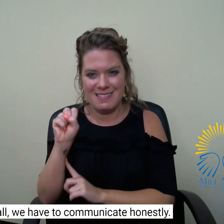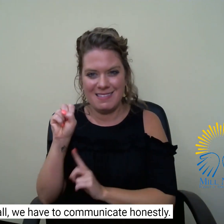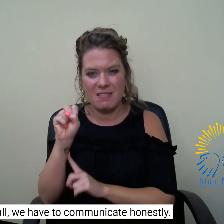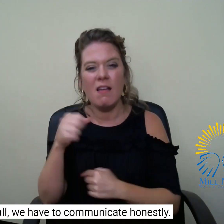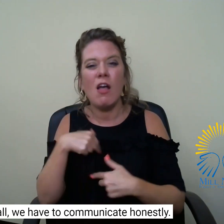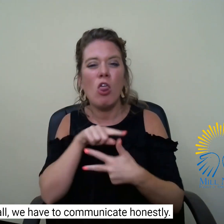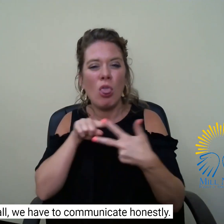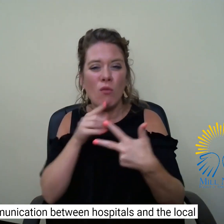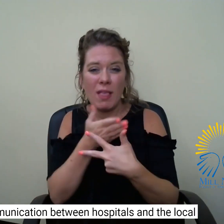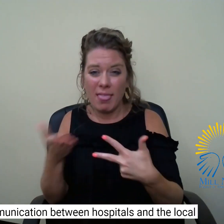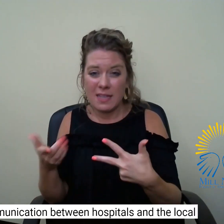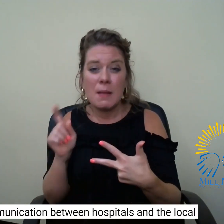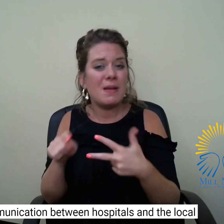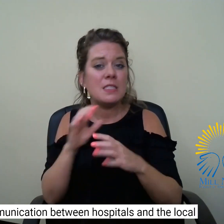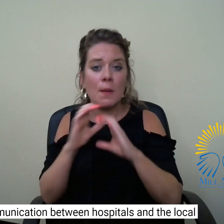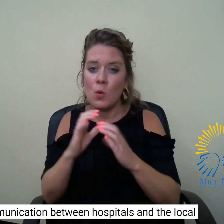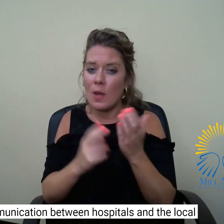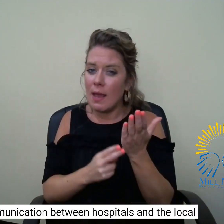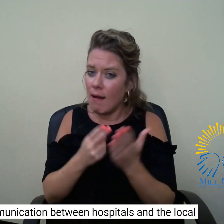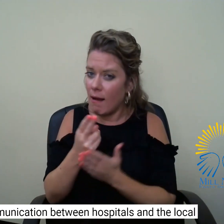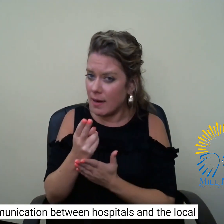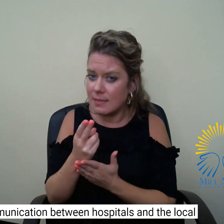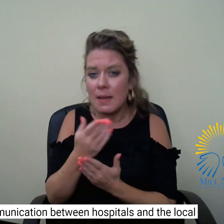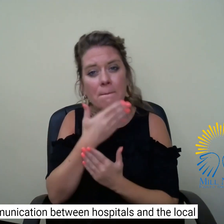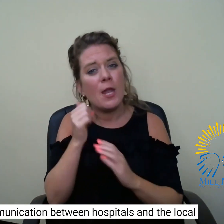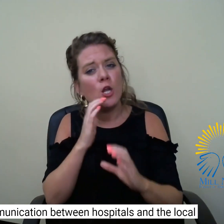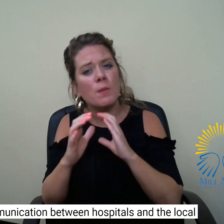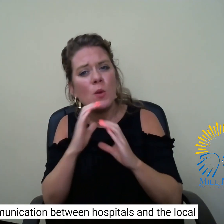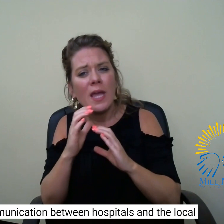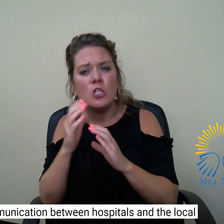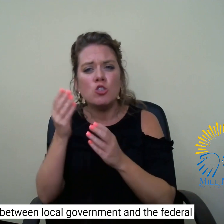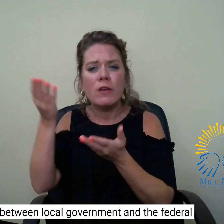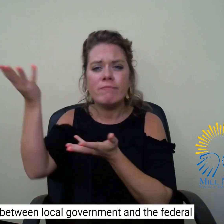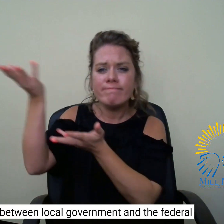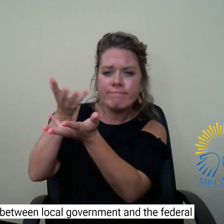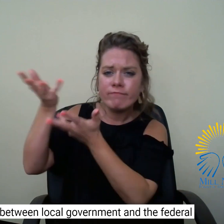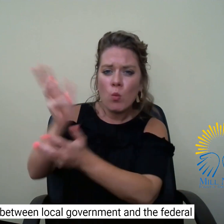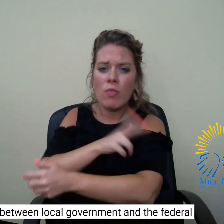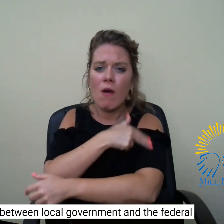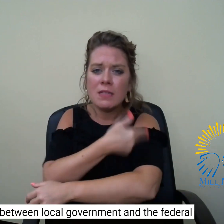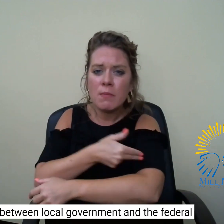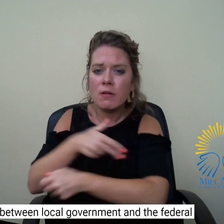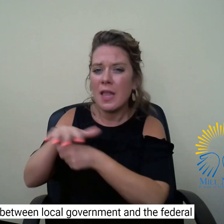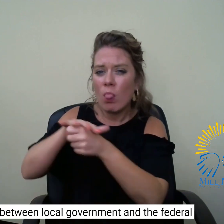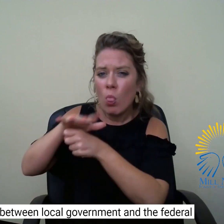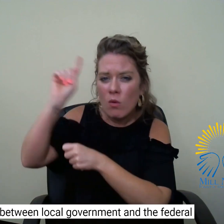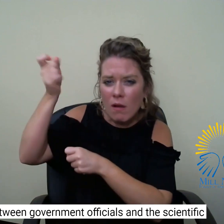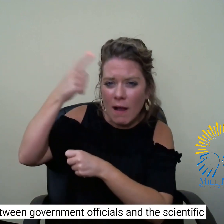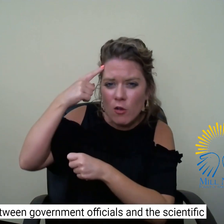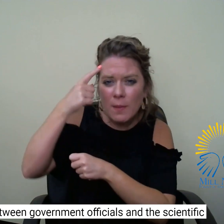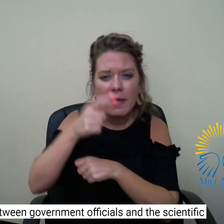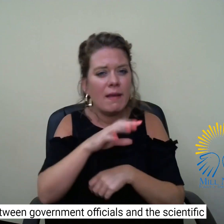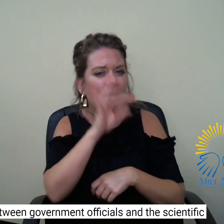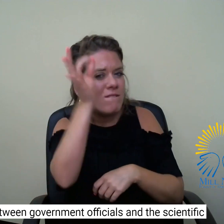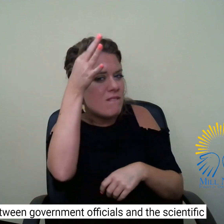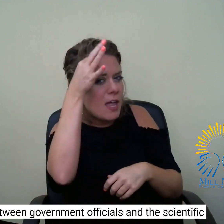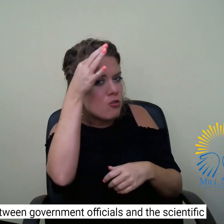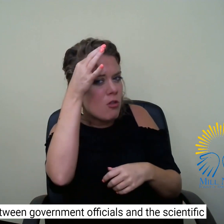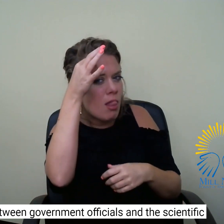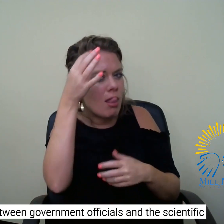honestly. Better communication between hospitals and the local government, between local government and the federal government, between government